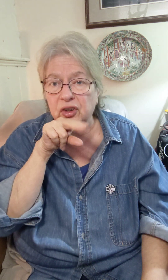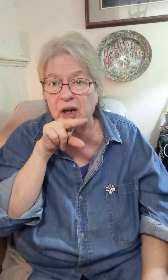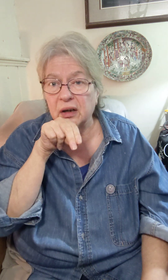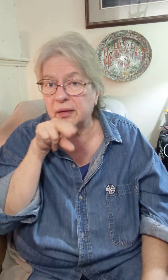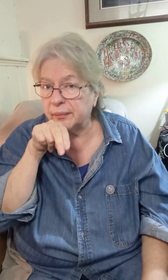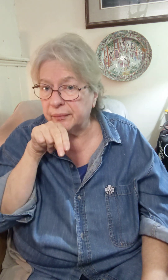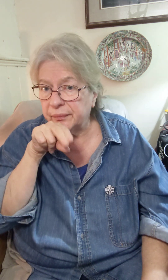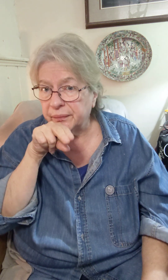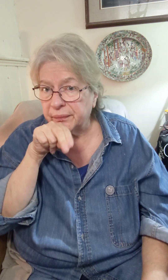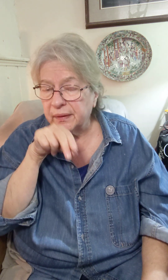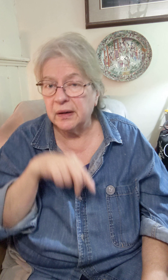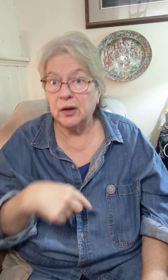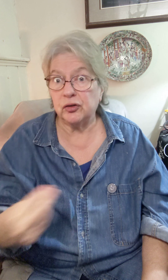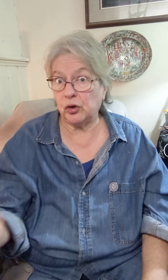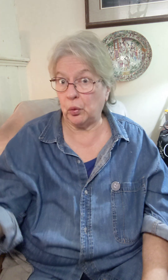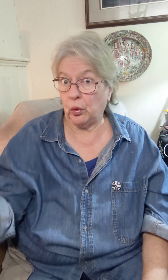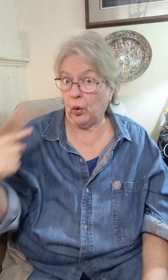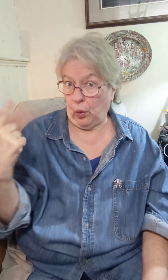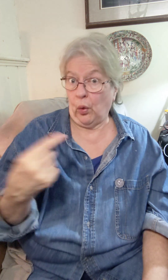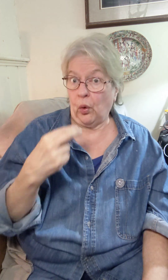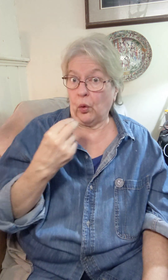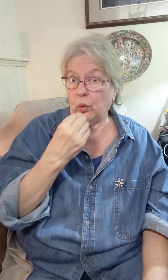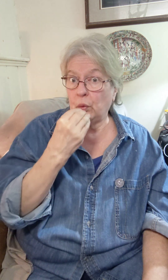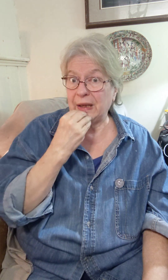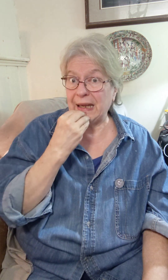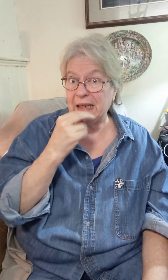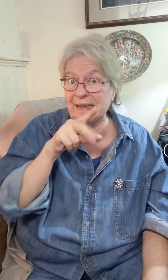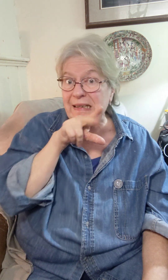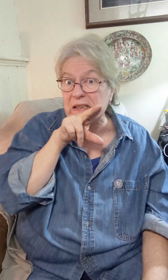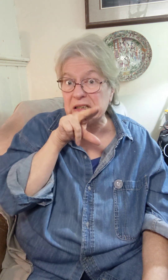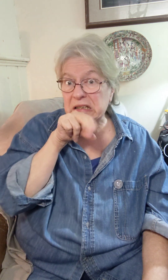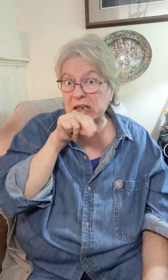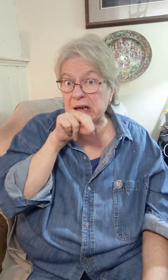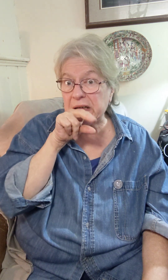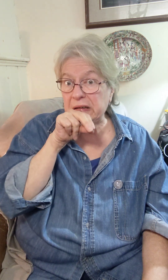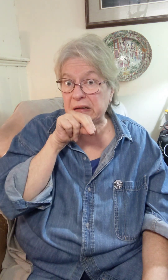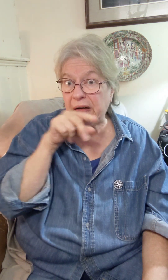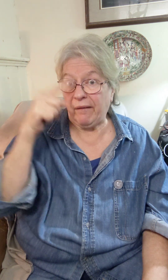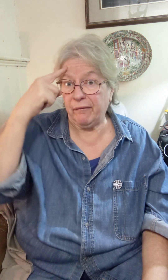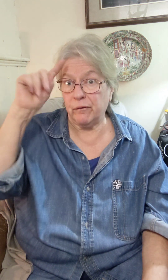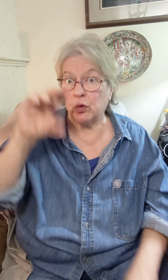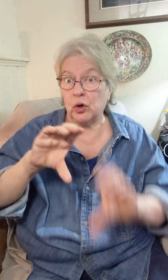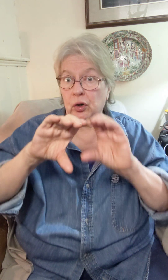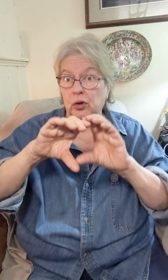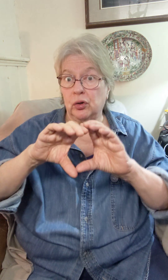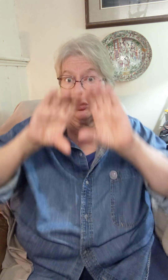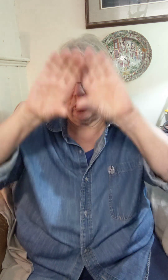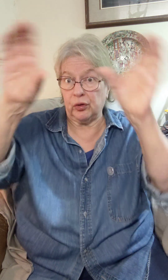duck. So we ate duck for